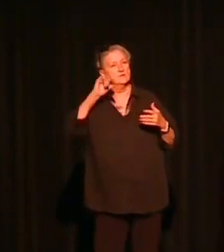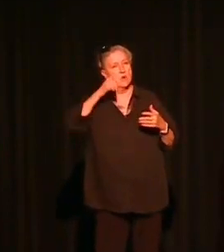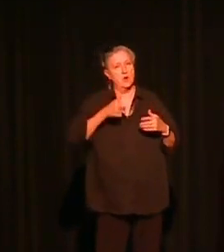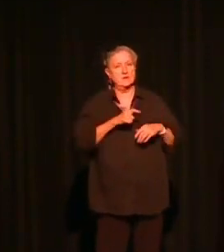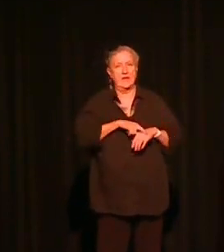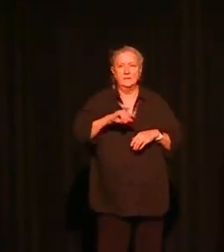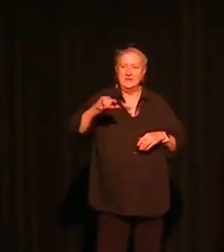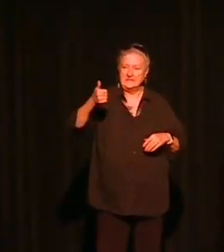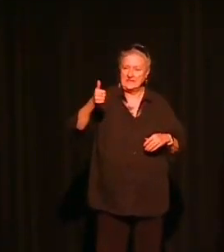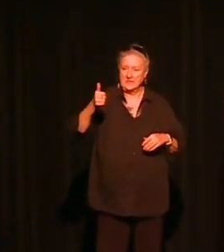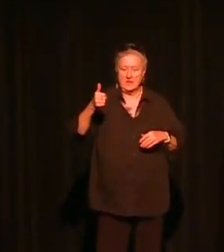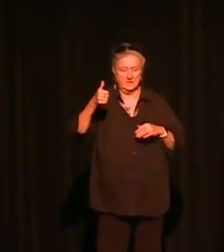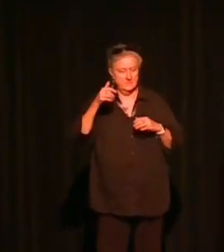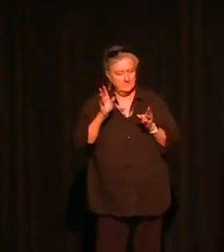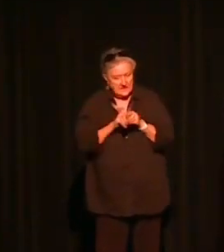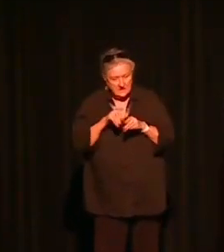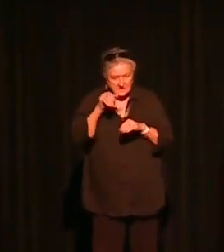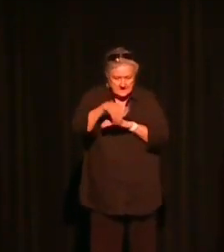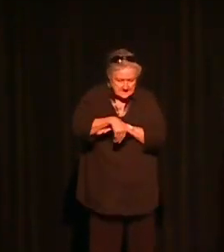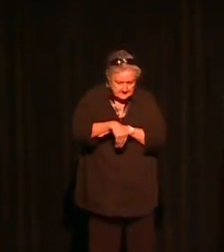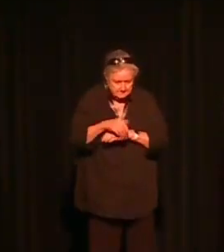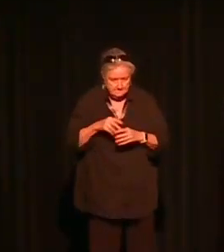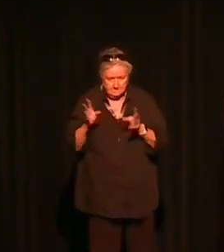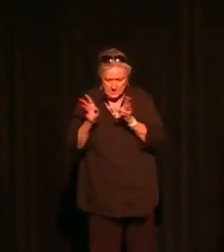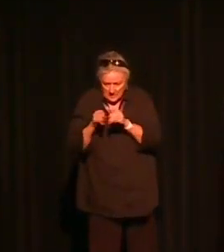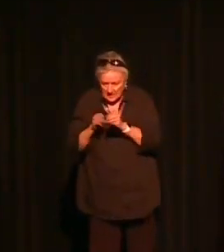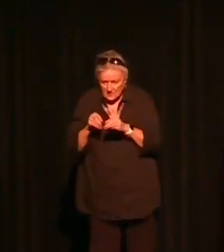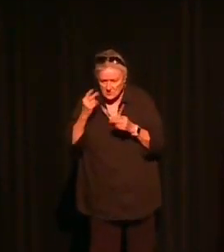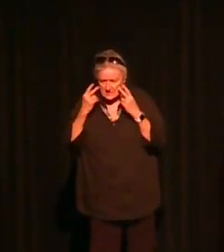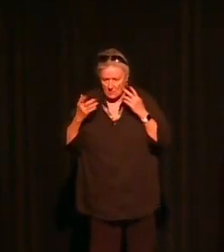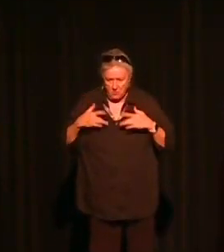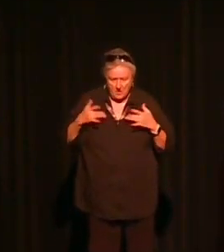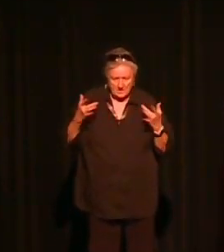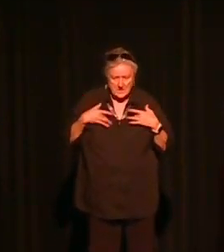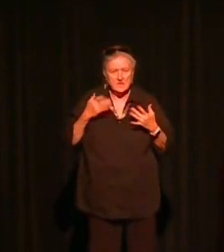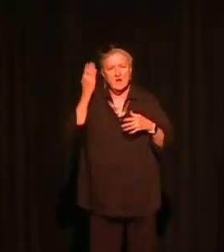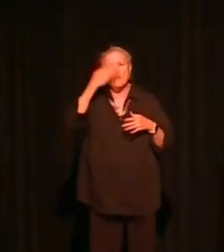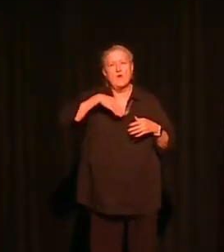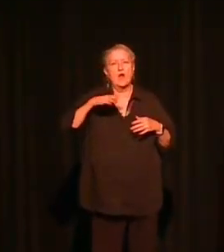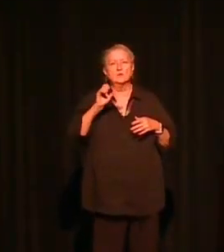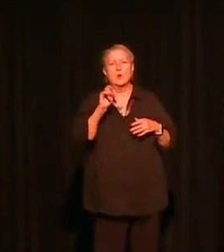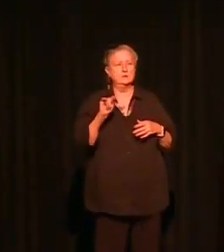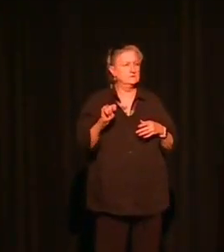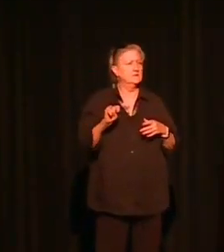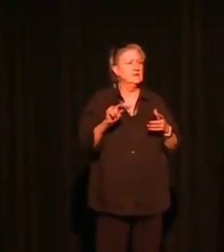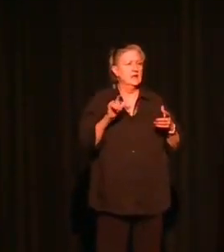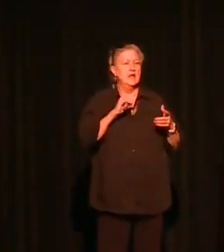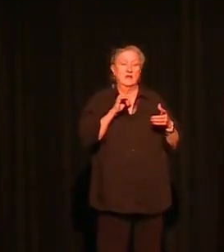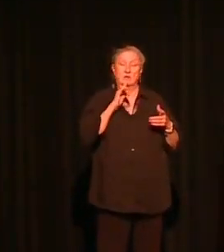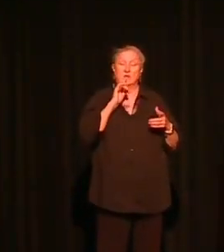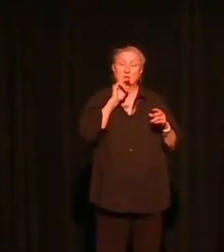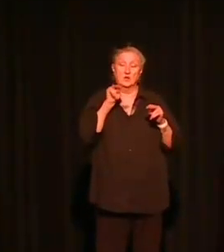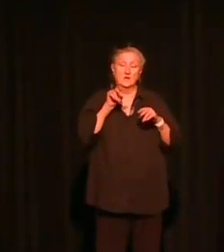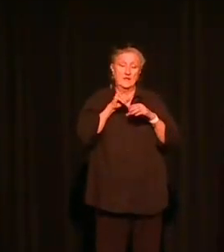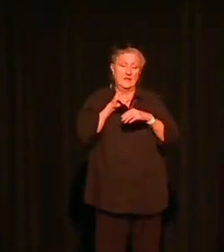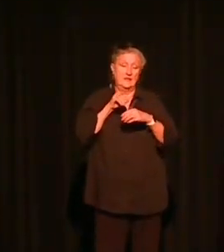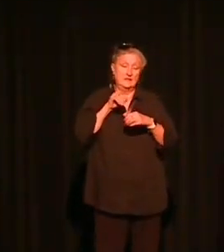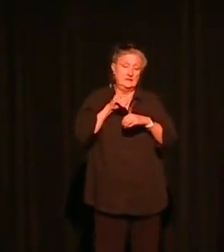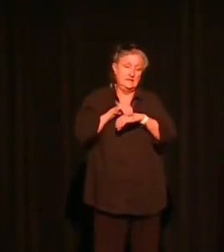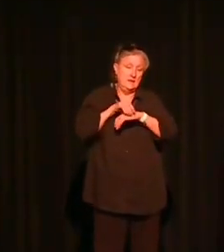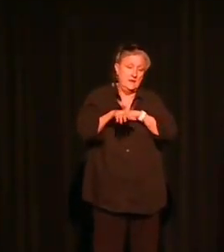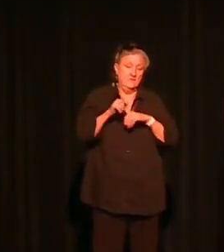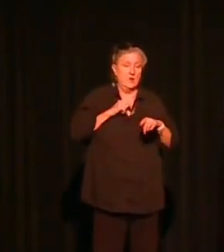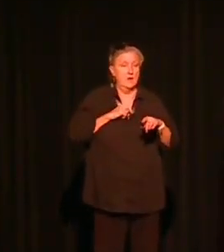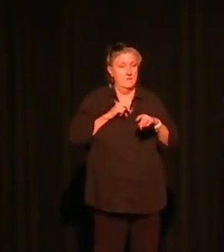benchmark to see where we're at on the front coast as we look at the impacts from fire. And then as we move into